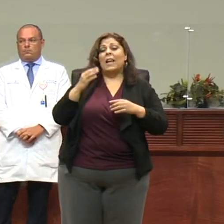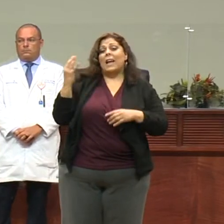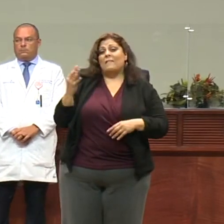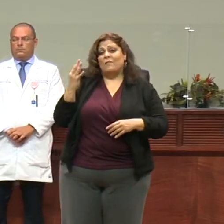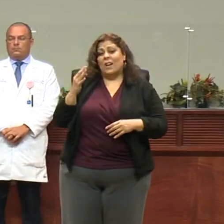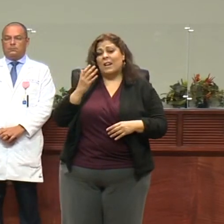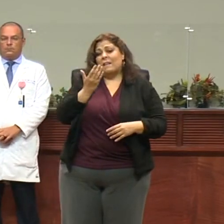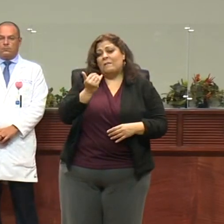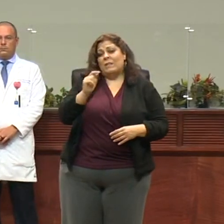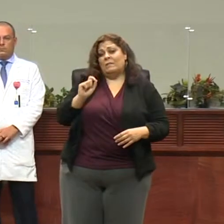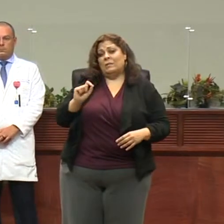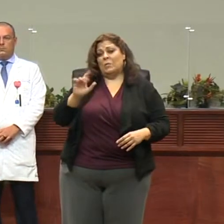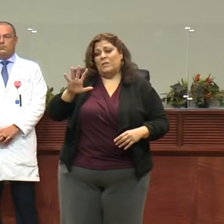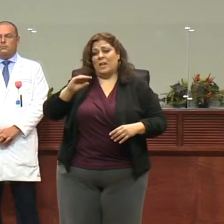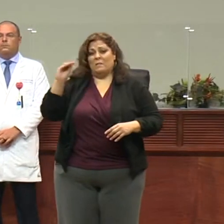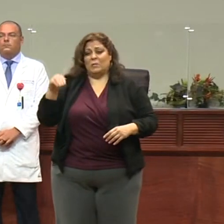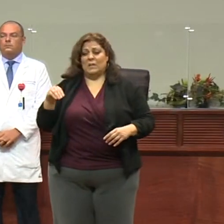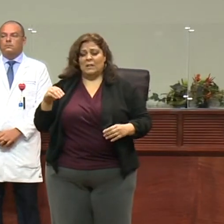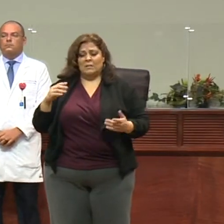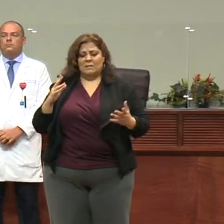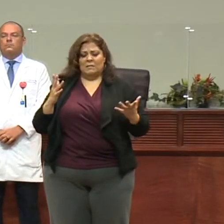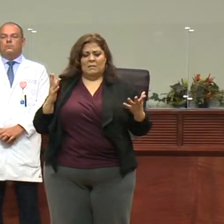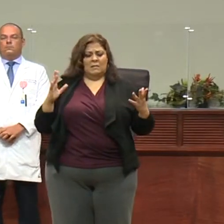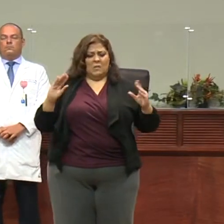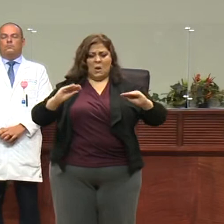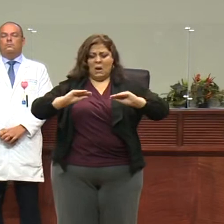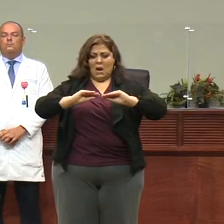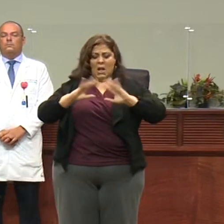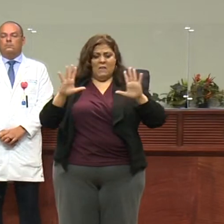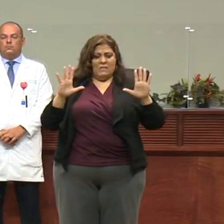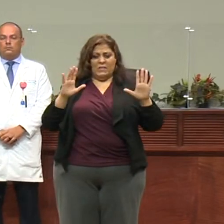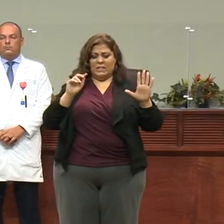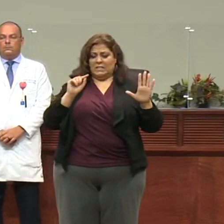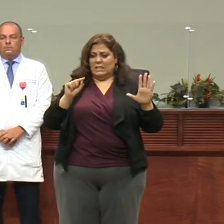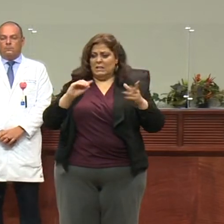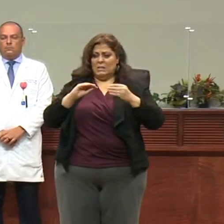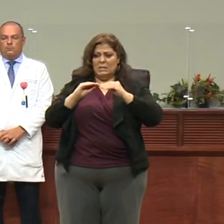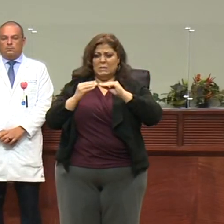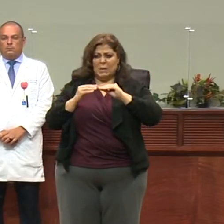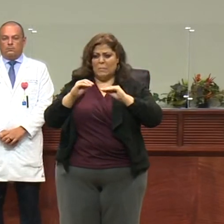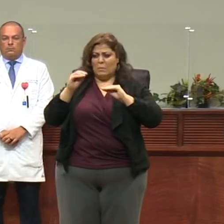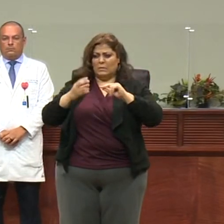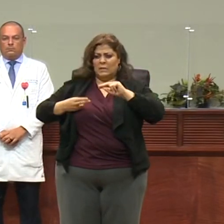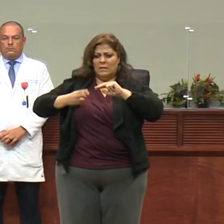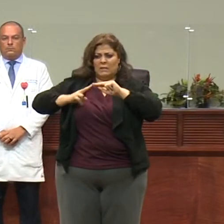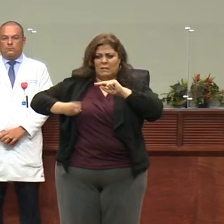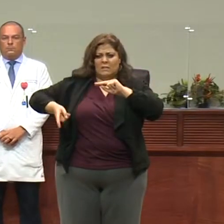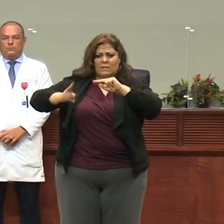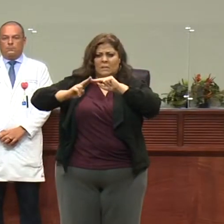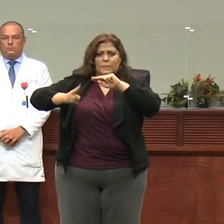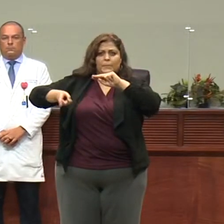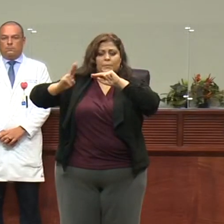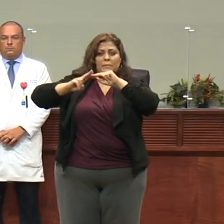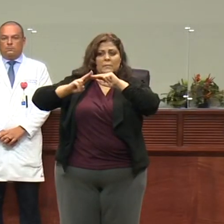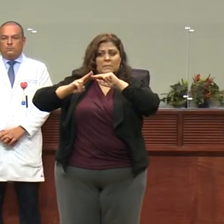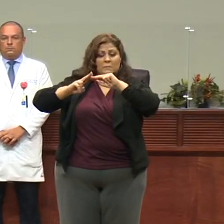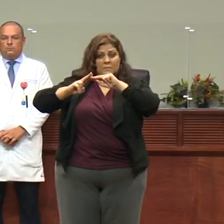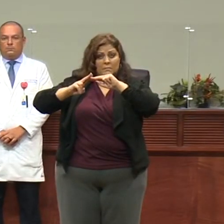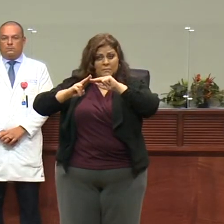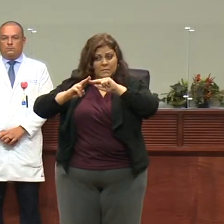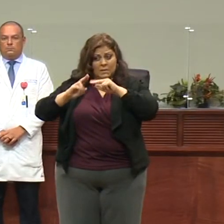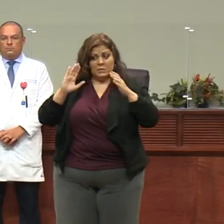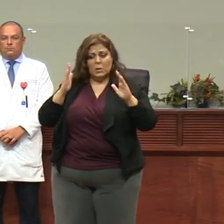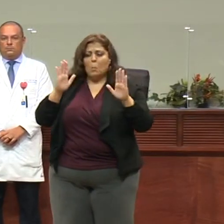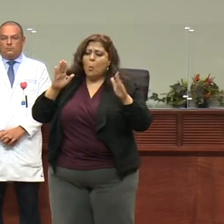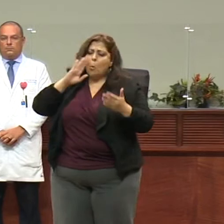was 15.5. So it's clearly continued to increase, and it's not showing any signs